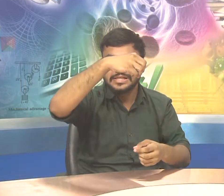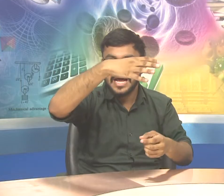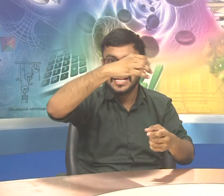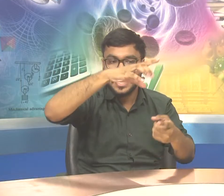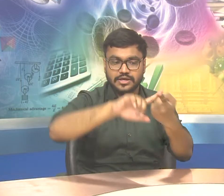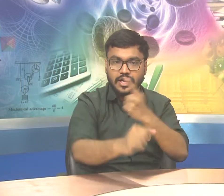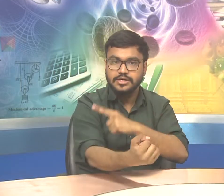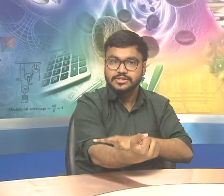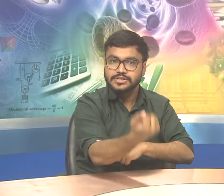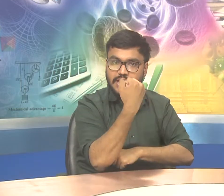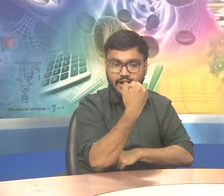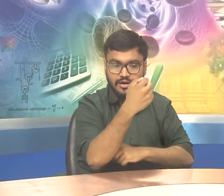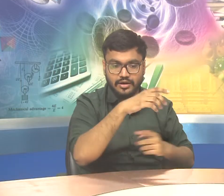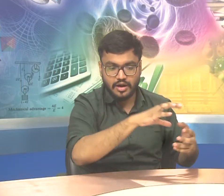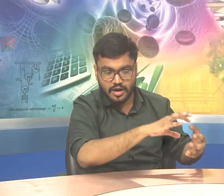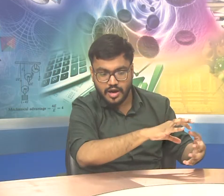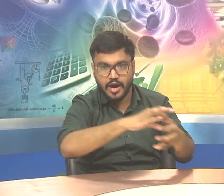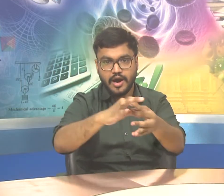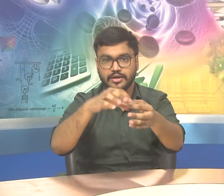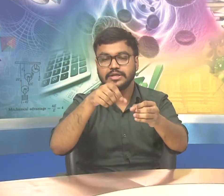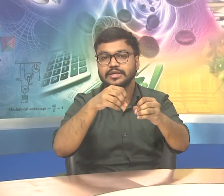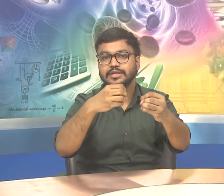Like electrical energy